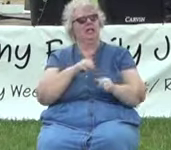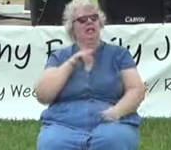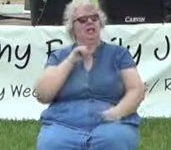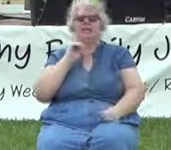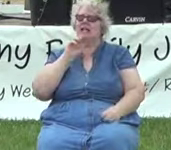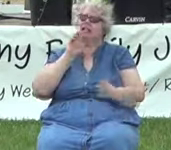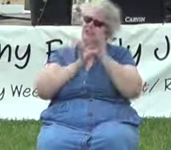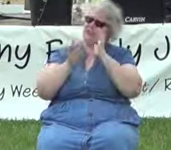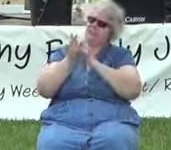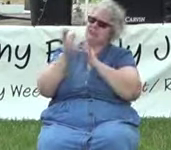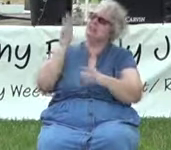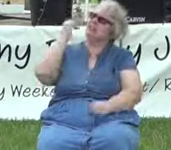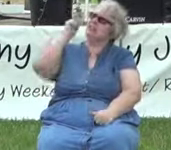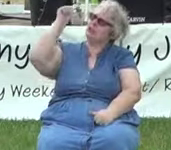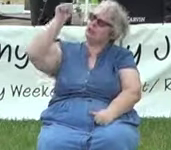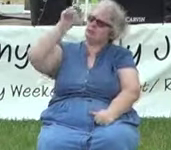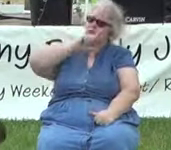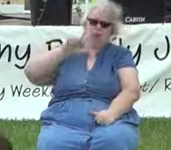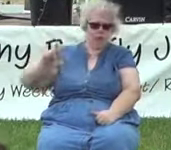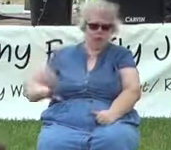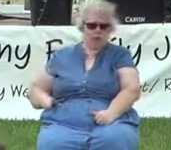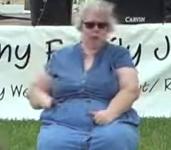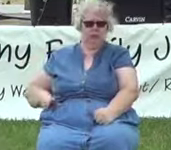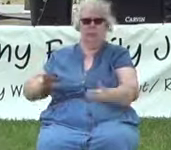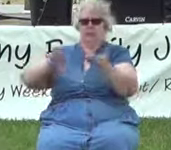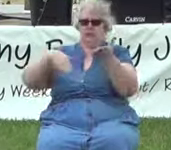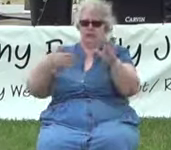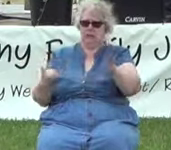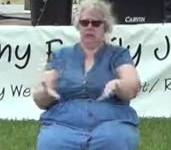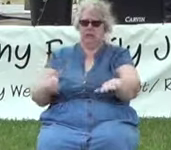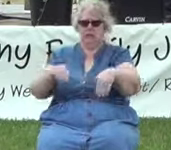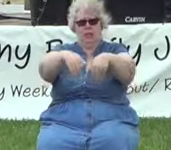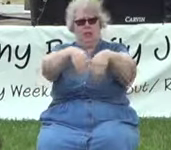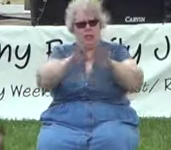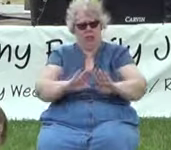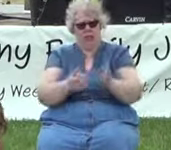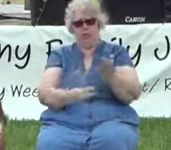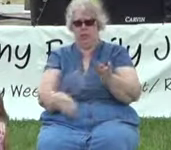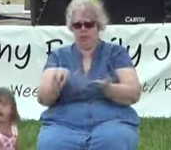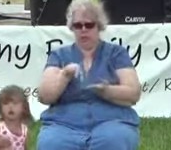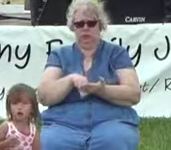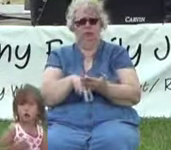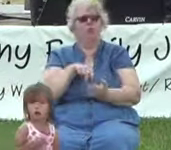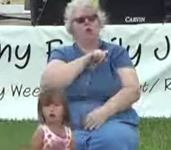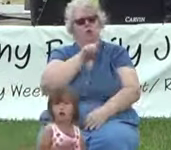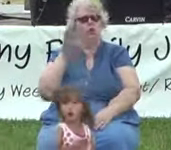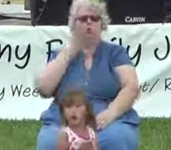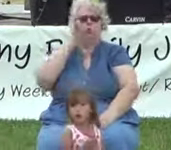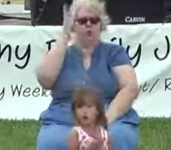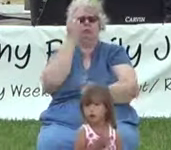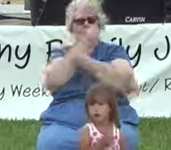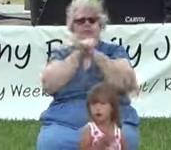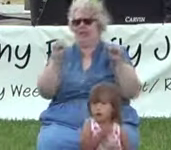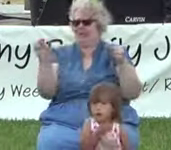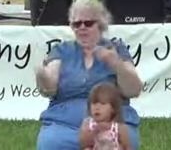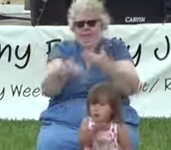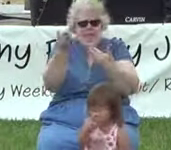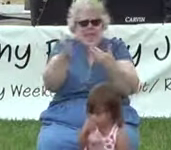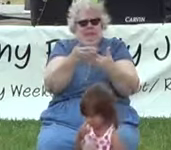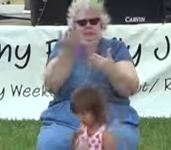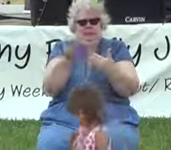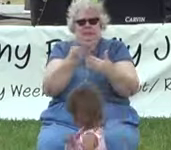and resurrected, a new creation, you shall be saved. It's simple. And I always tell